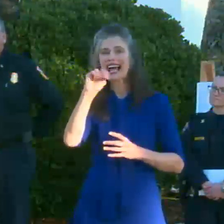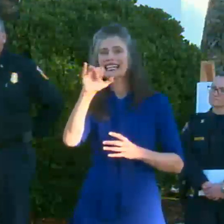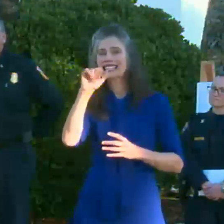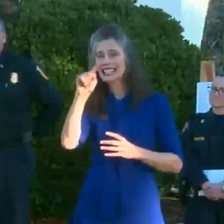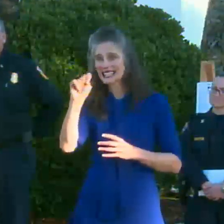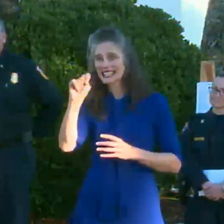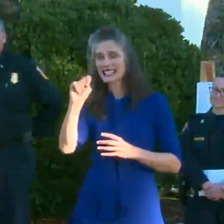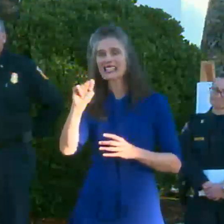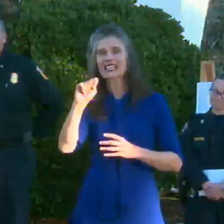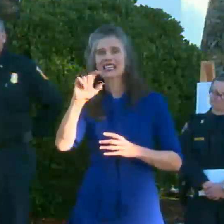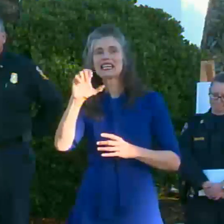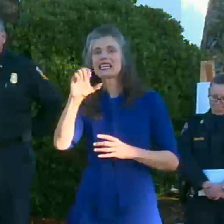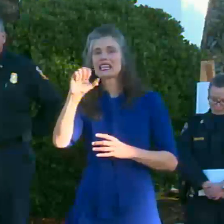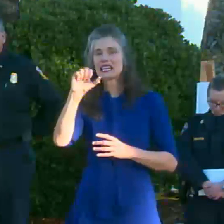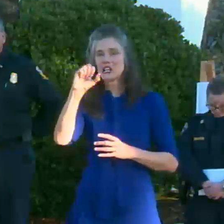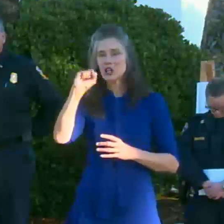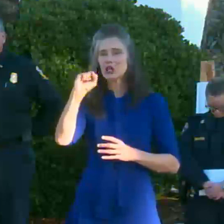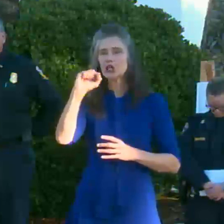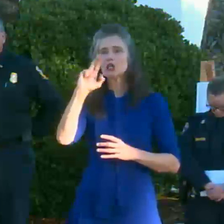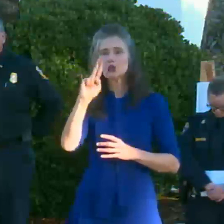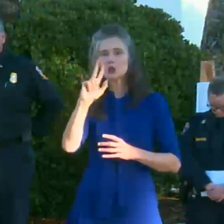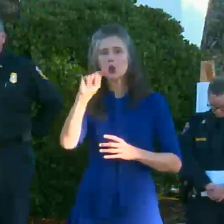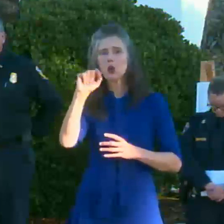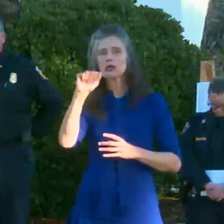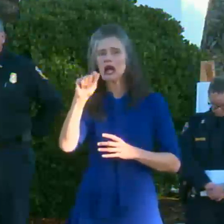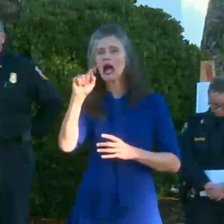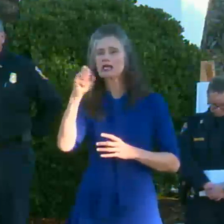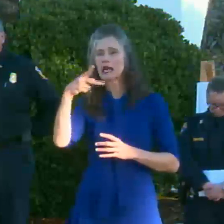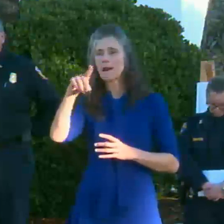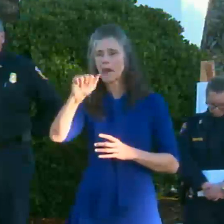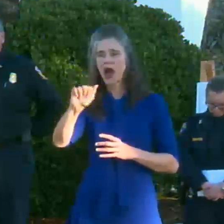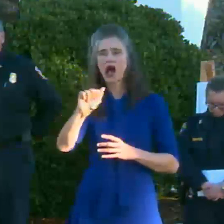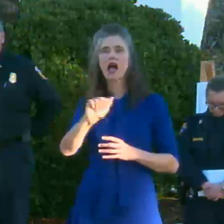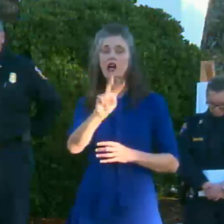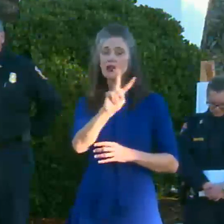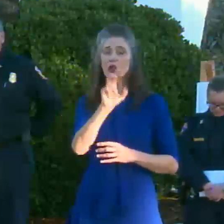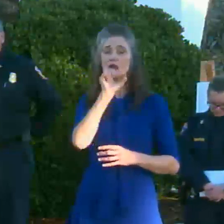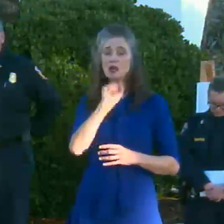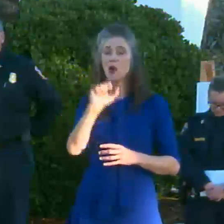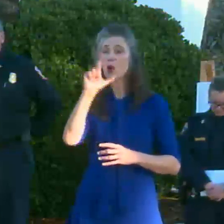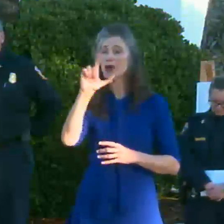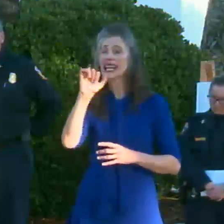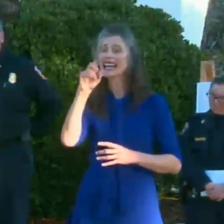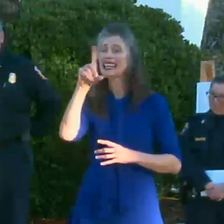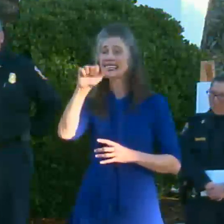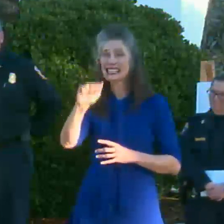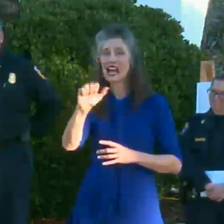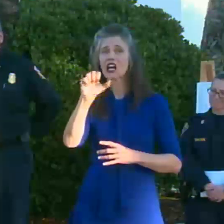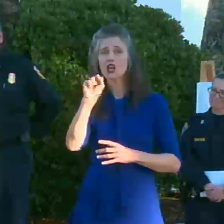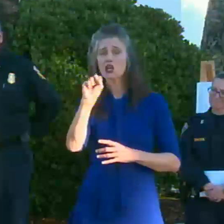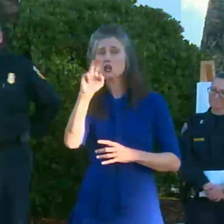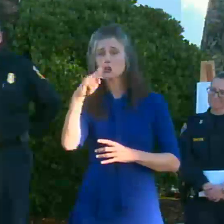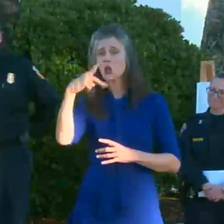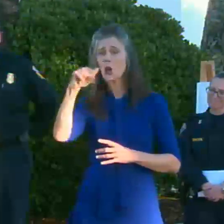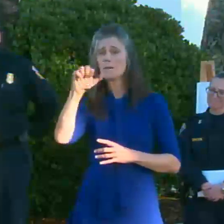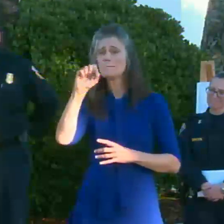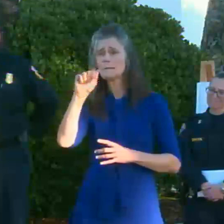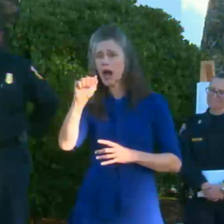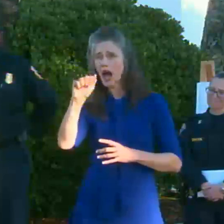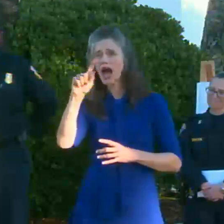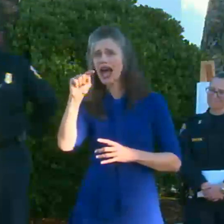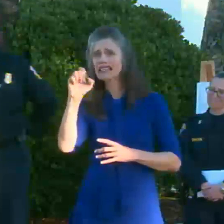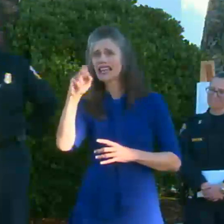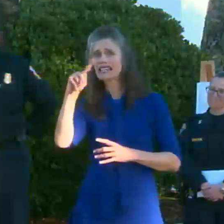2-year-old Lydia Sutitepa, and 53-year-old John Keating.